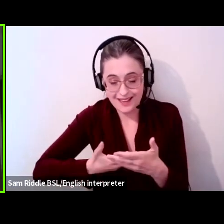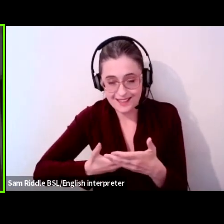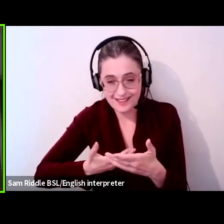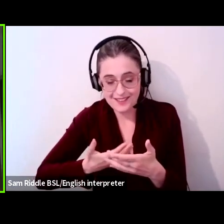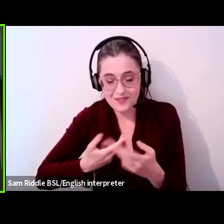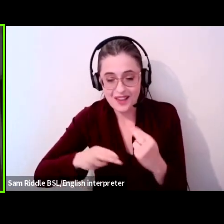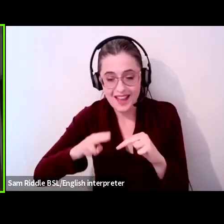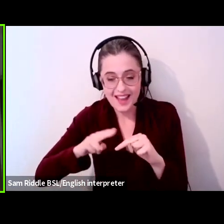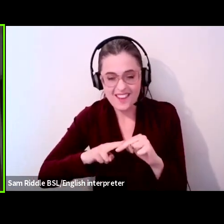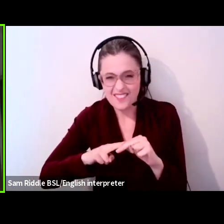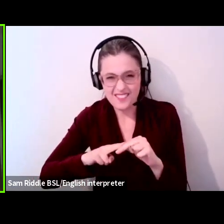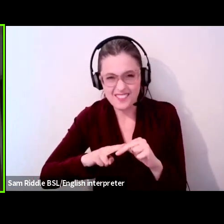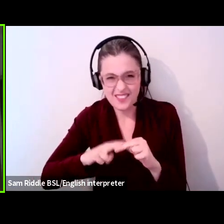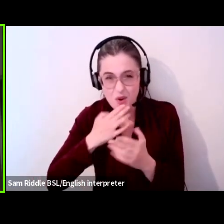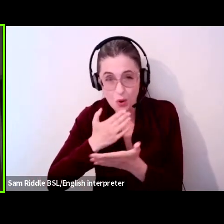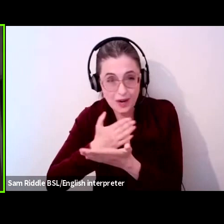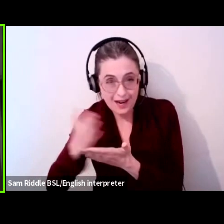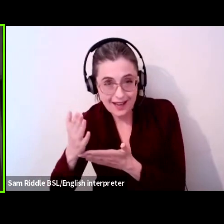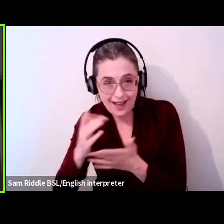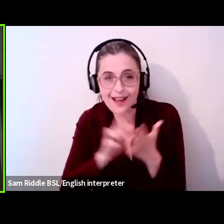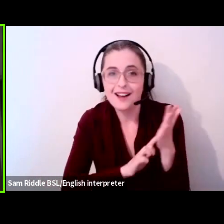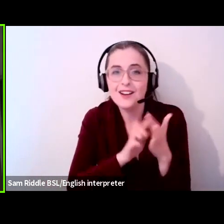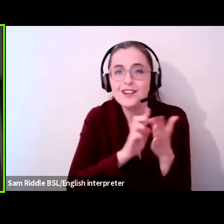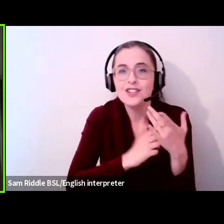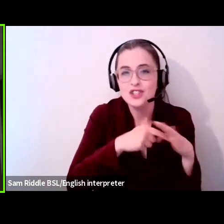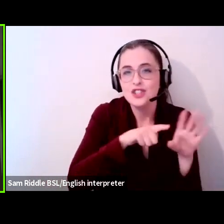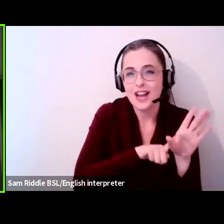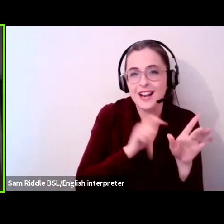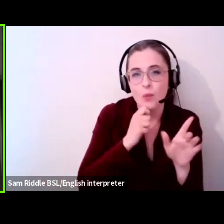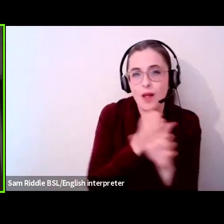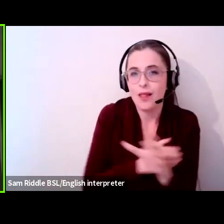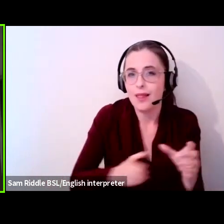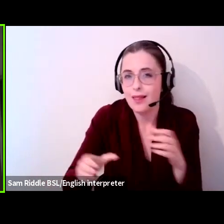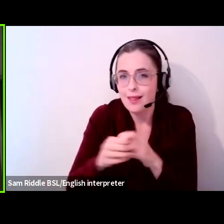going to have to chip in. So,